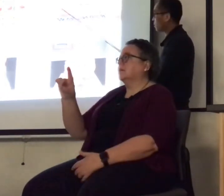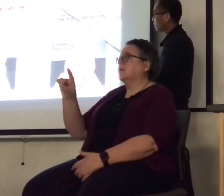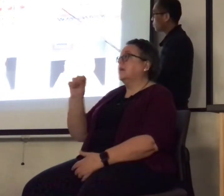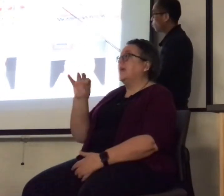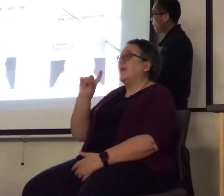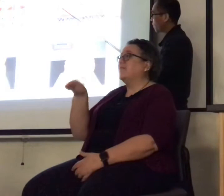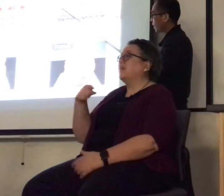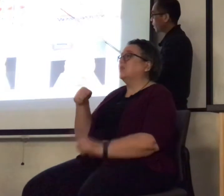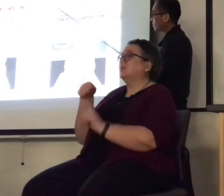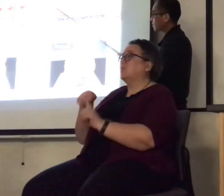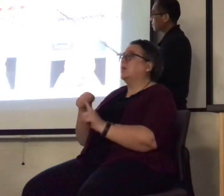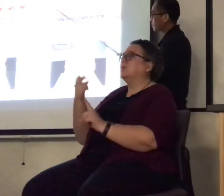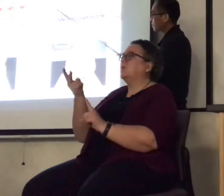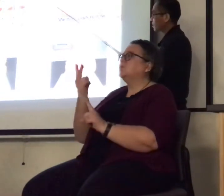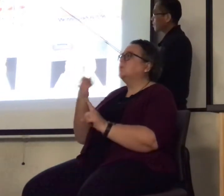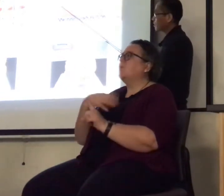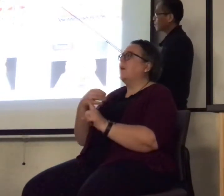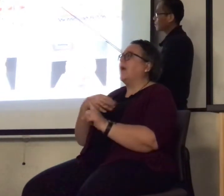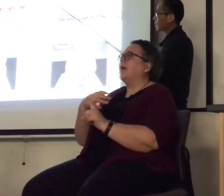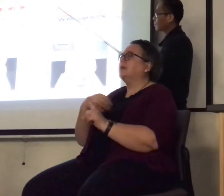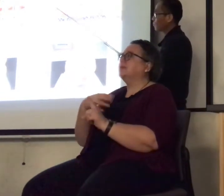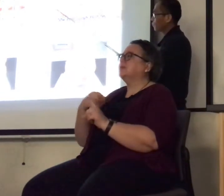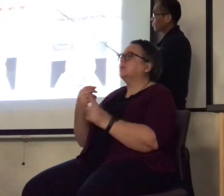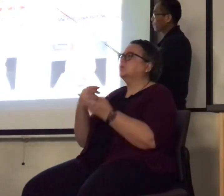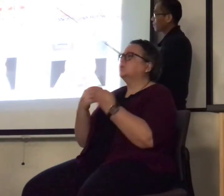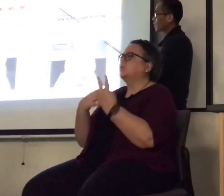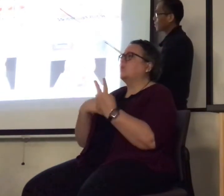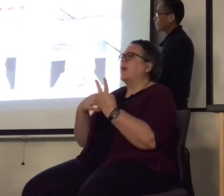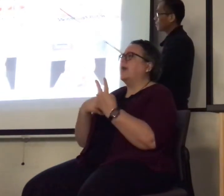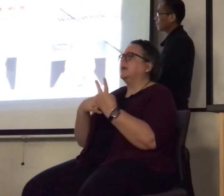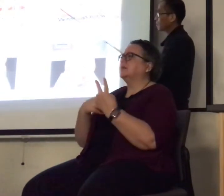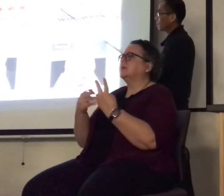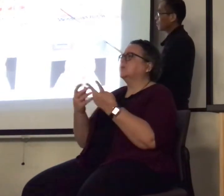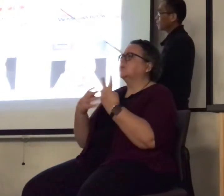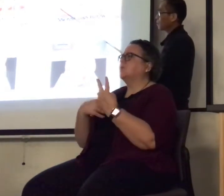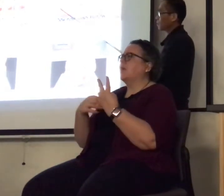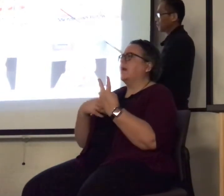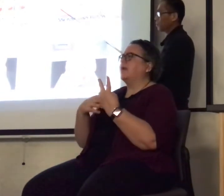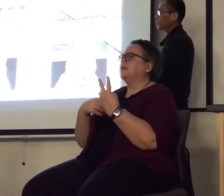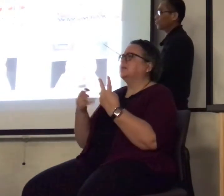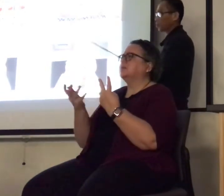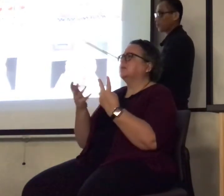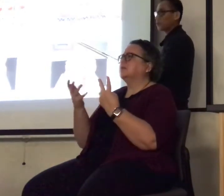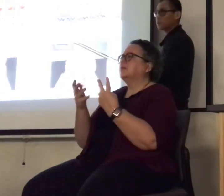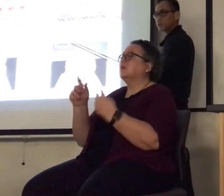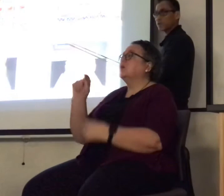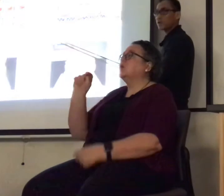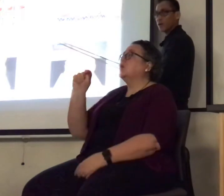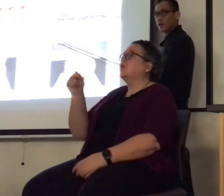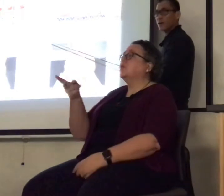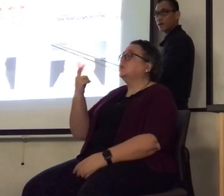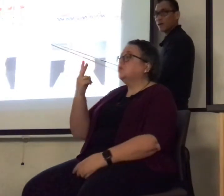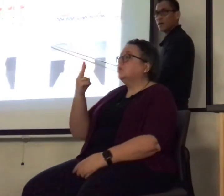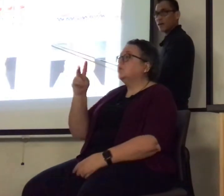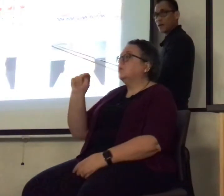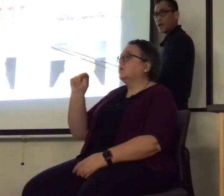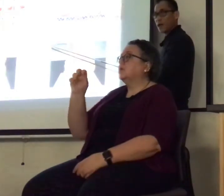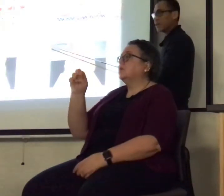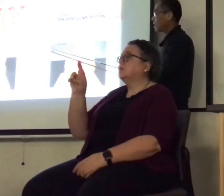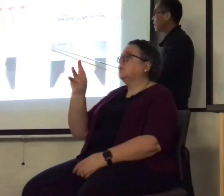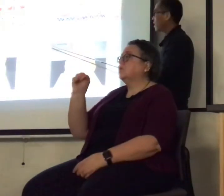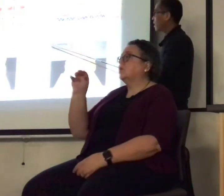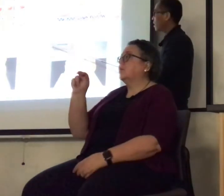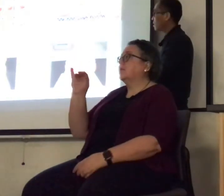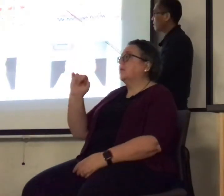I just point to the two white things? The to terminal cisternae.